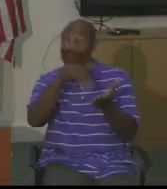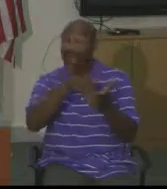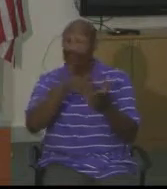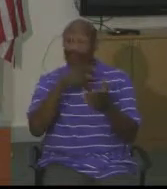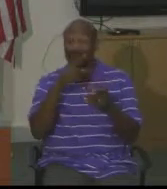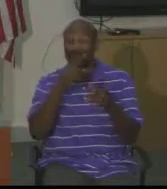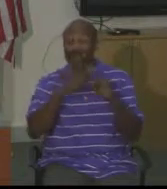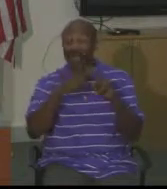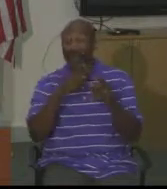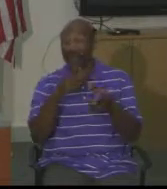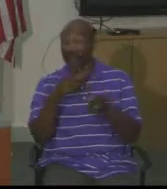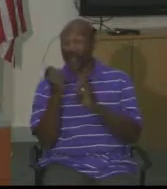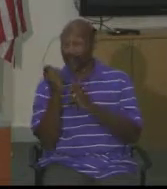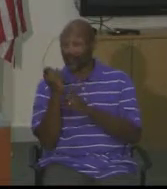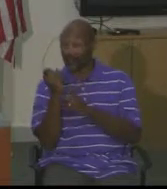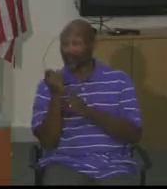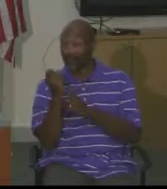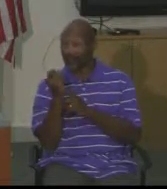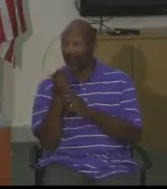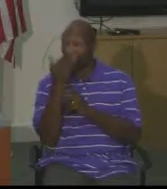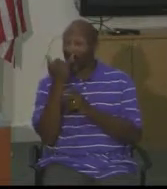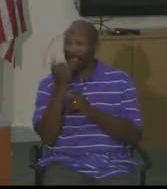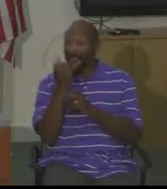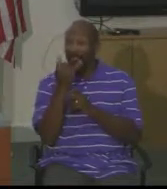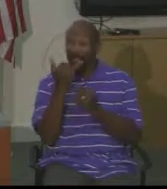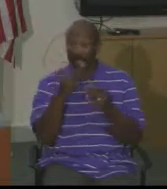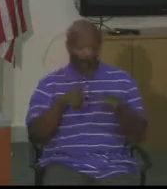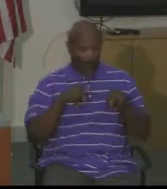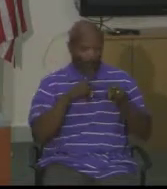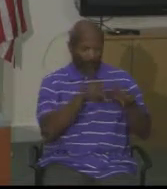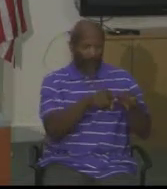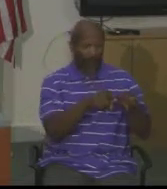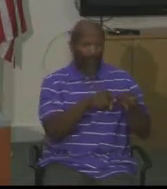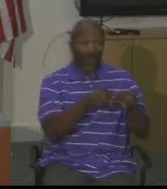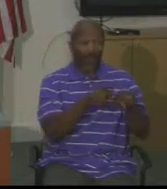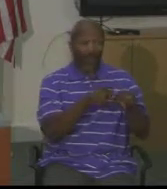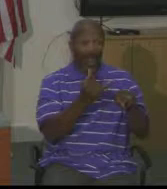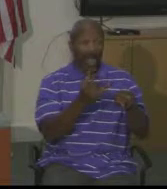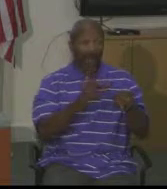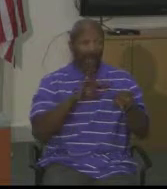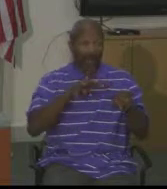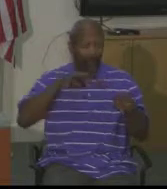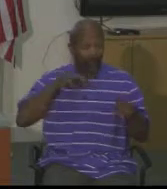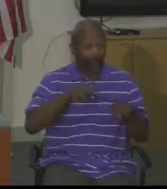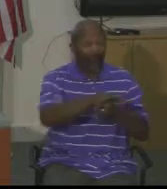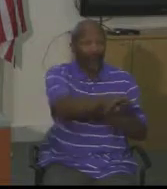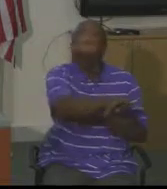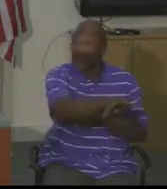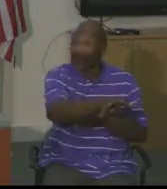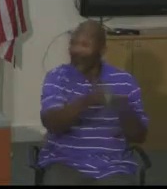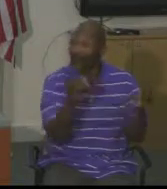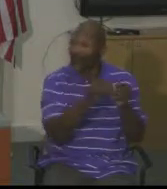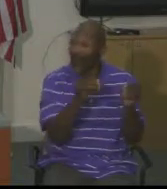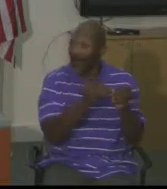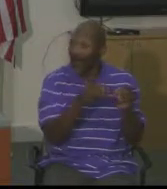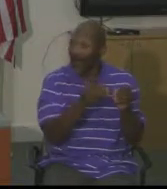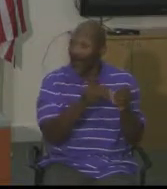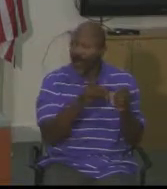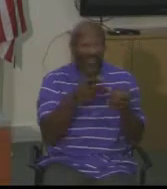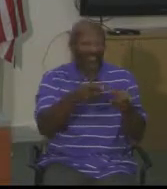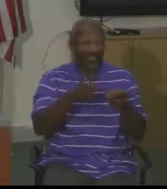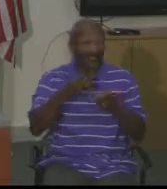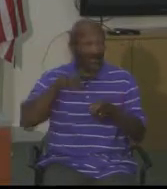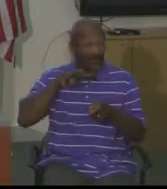faster. Because the highway is 4 times as wide, and the speed